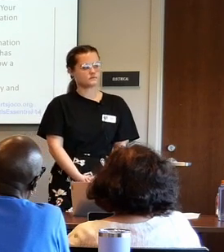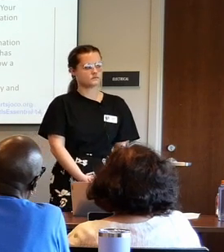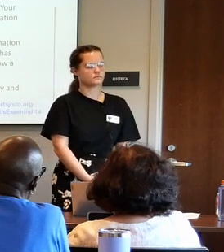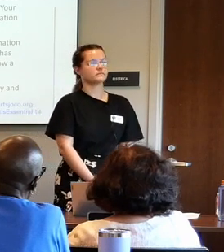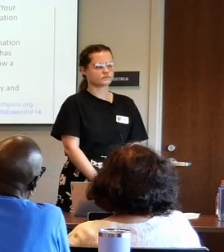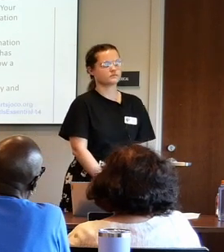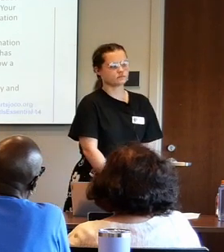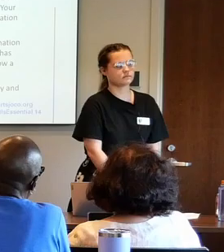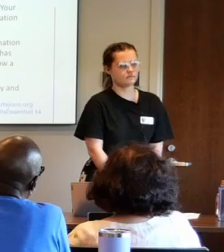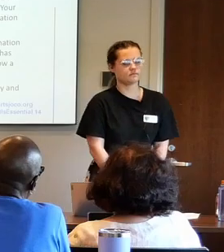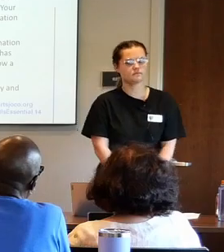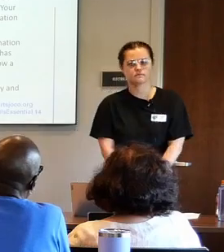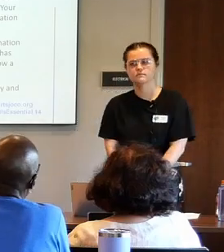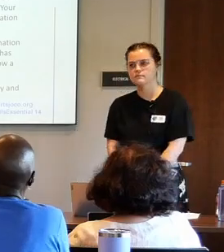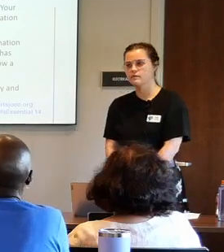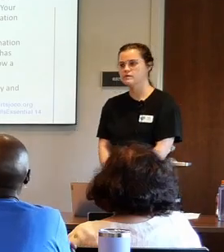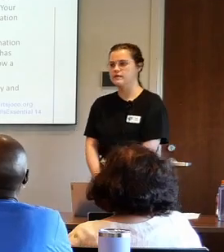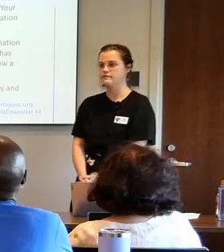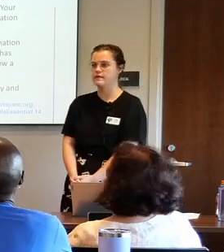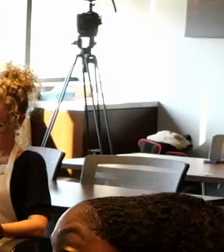county currently.